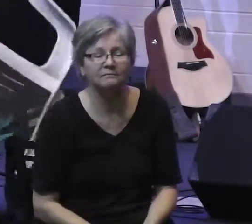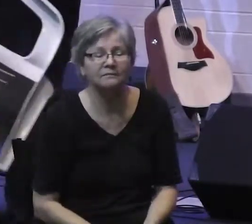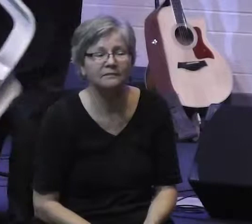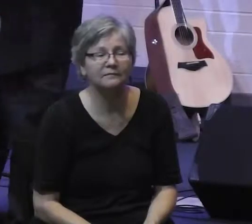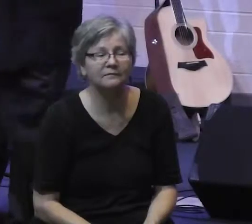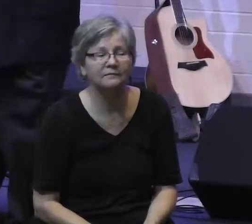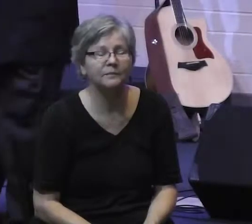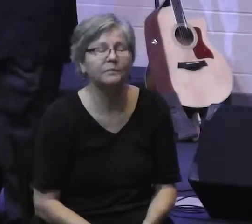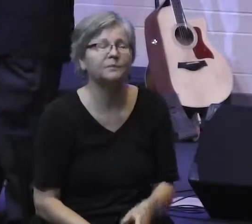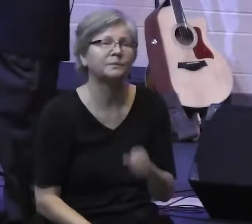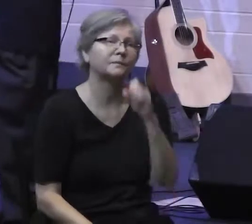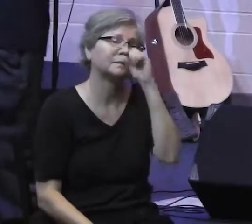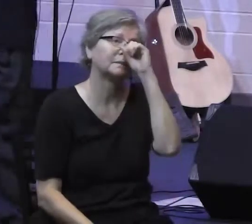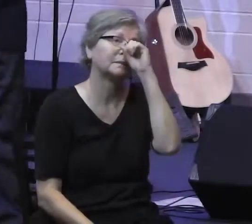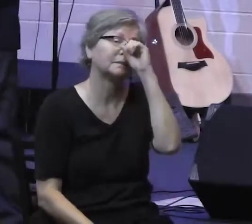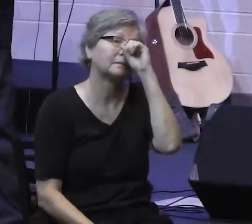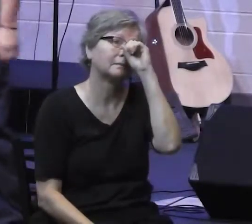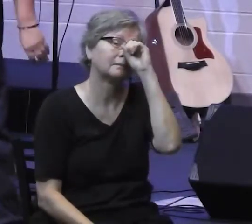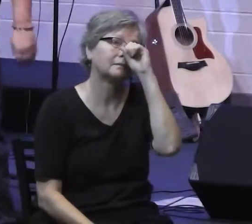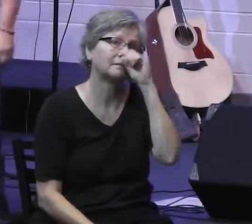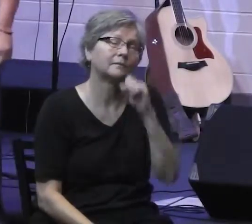God